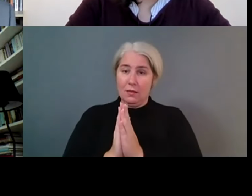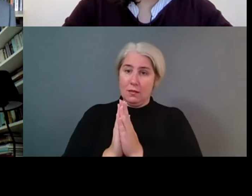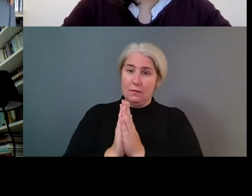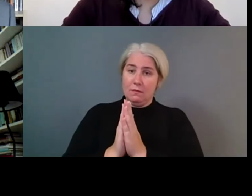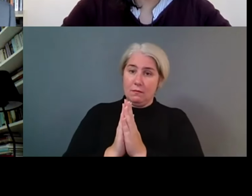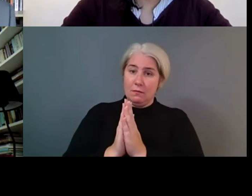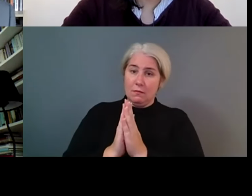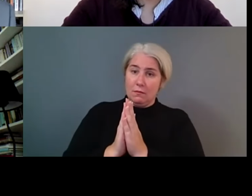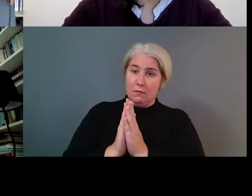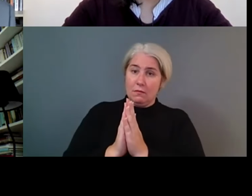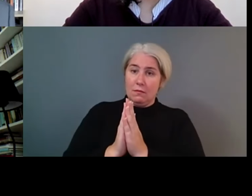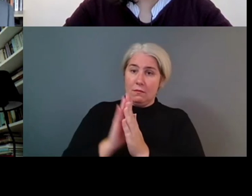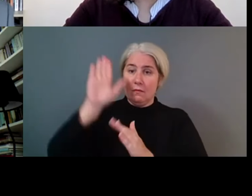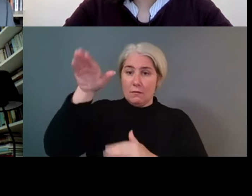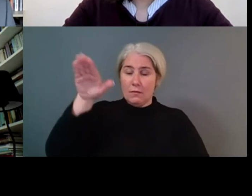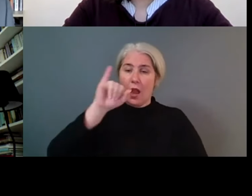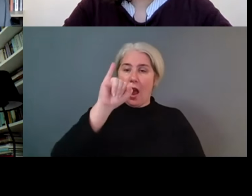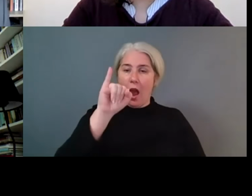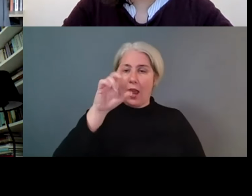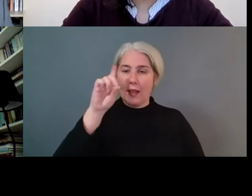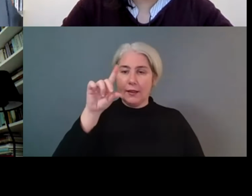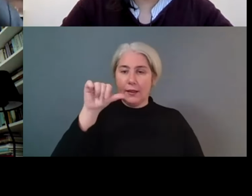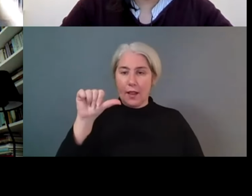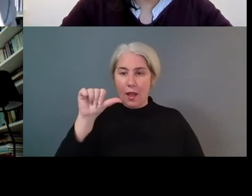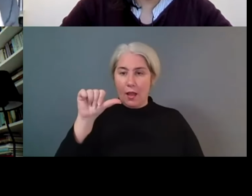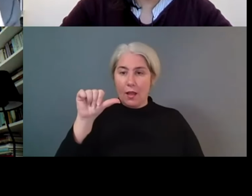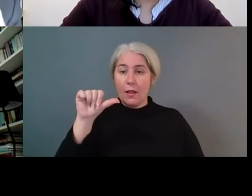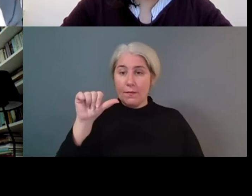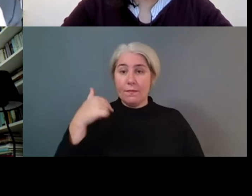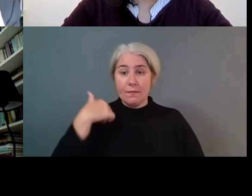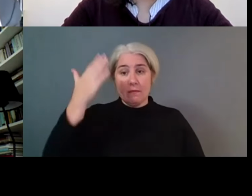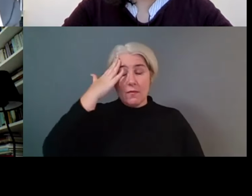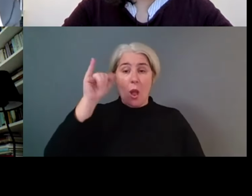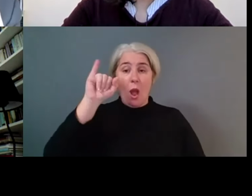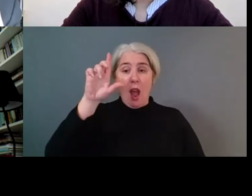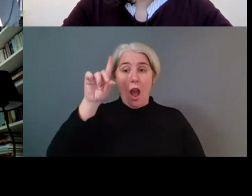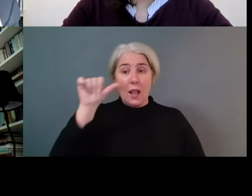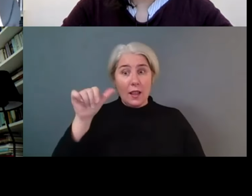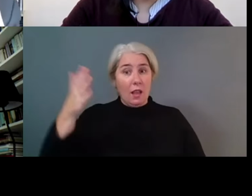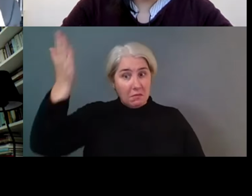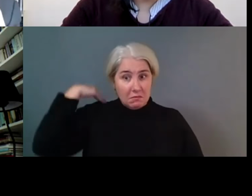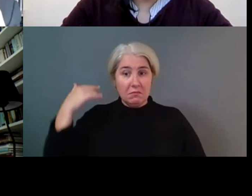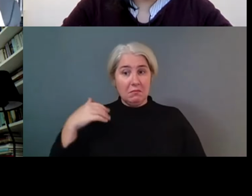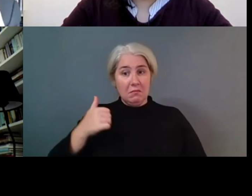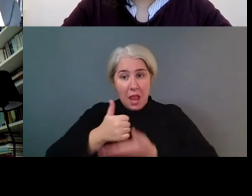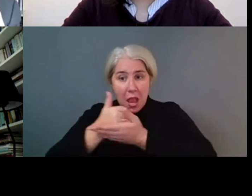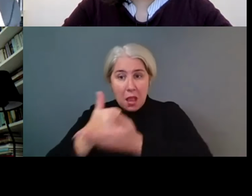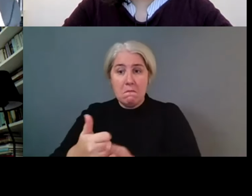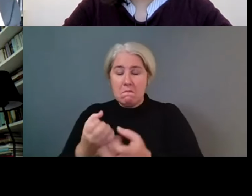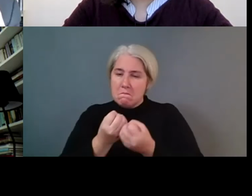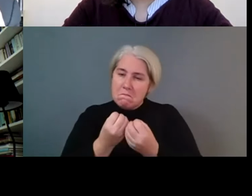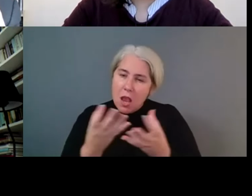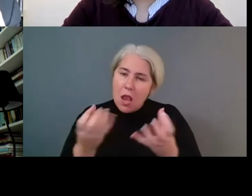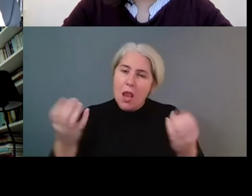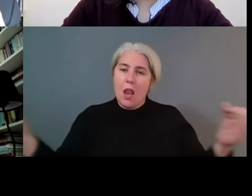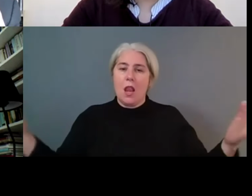from International Disability Alliance. I know that they have supported many disability right organizations to